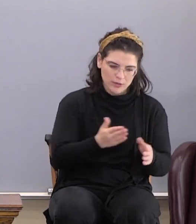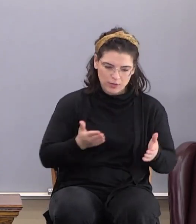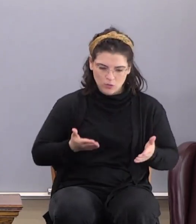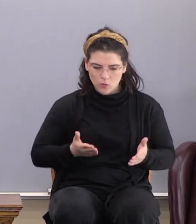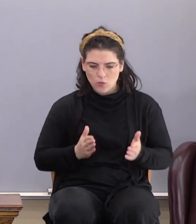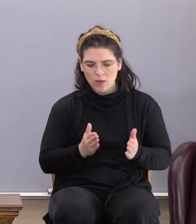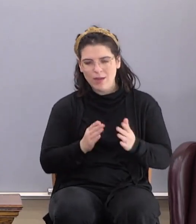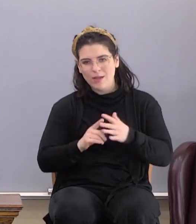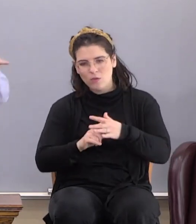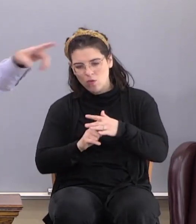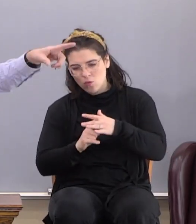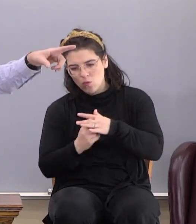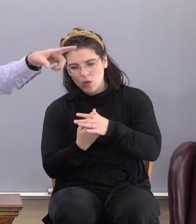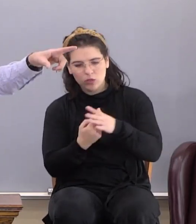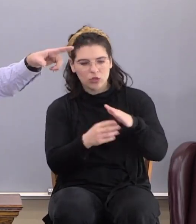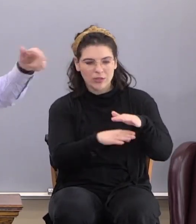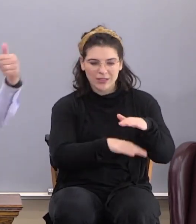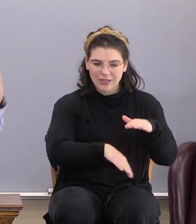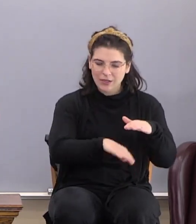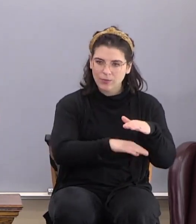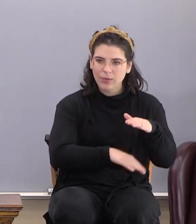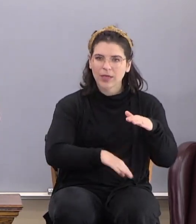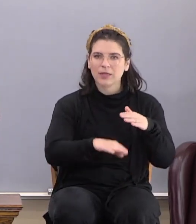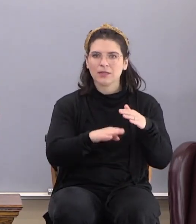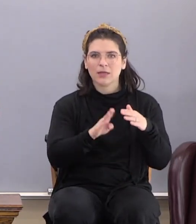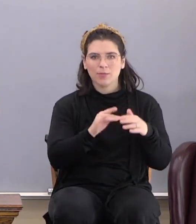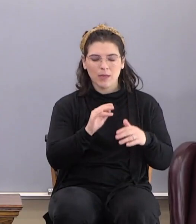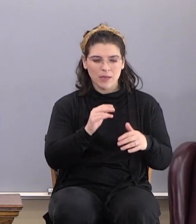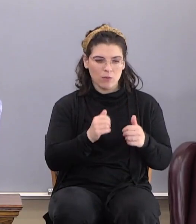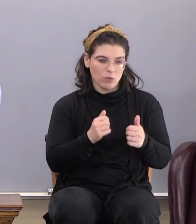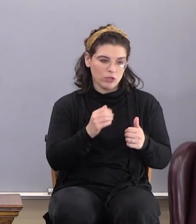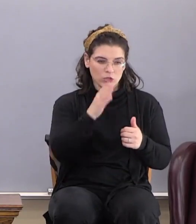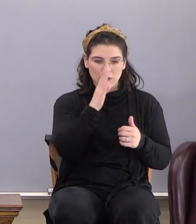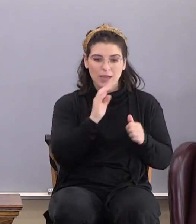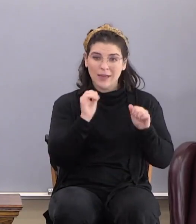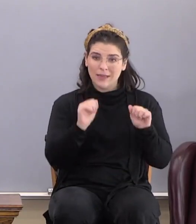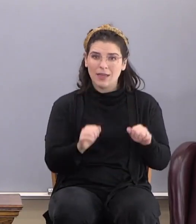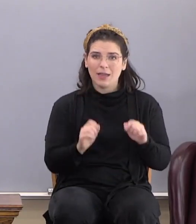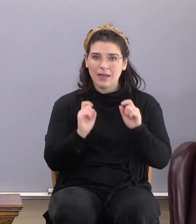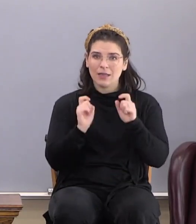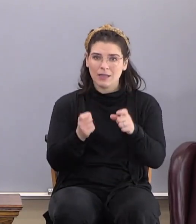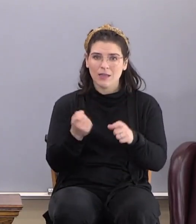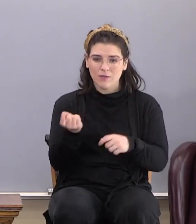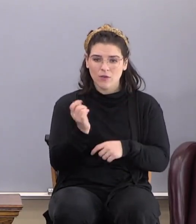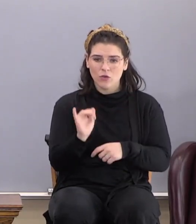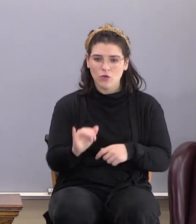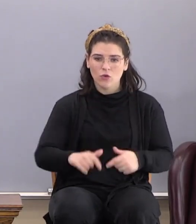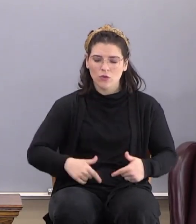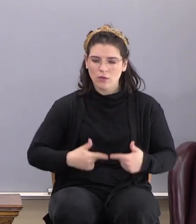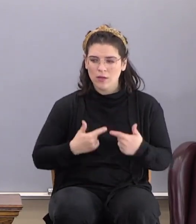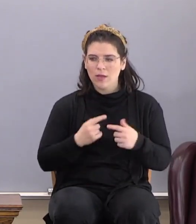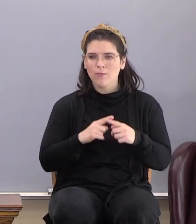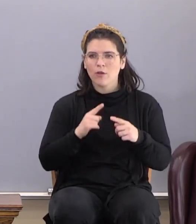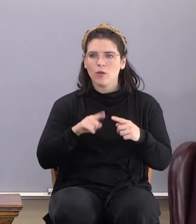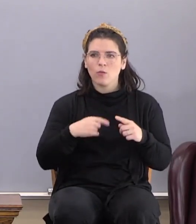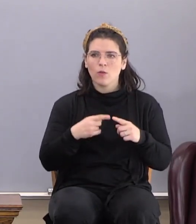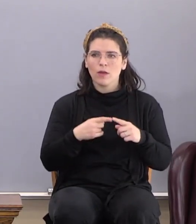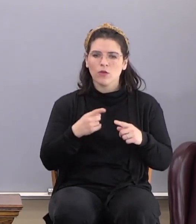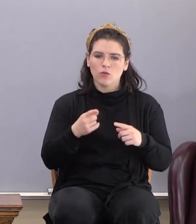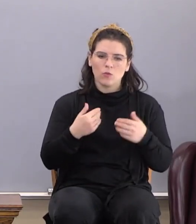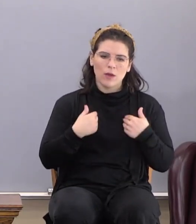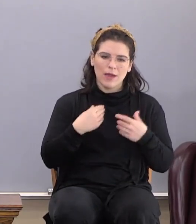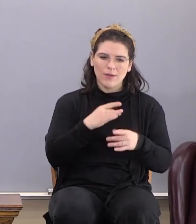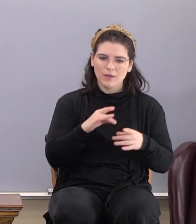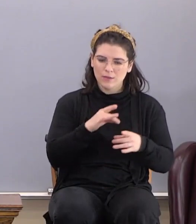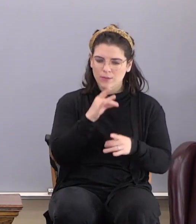the origins. He's the basis by which God could ever give eternal life. But when it comes to the